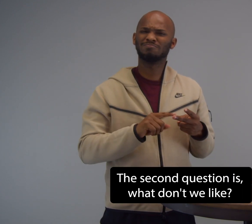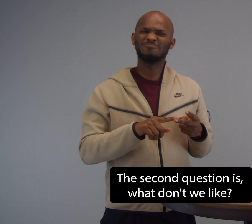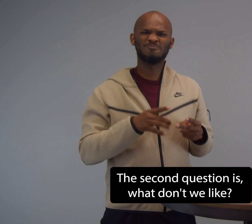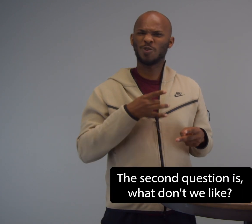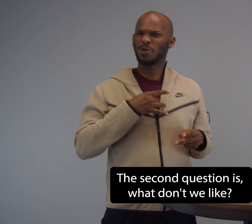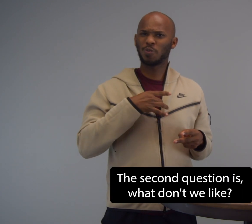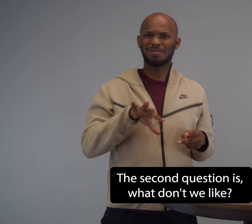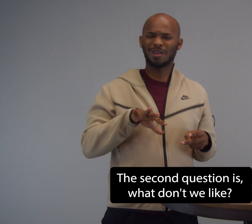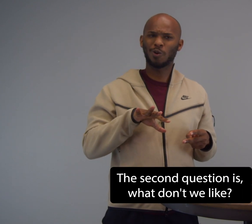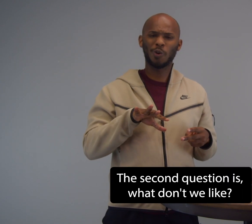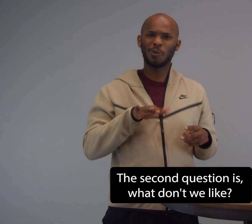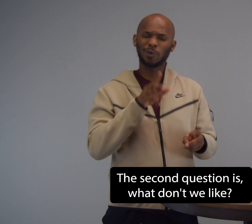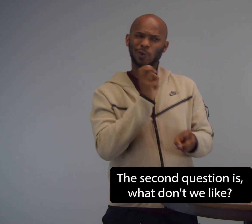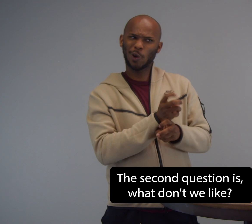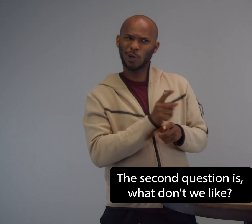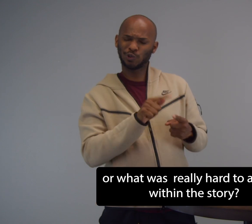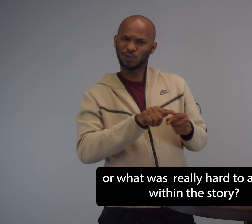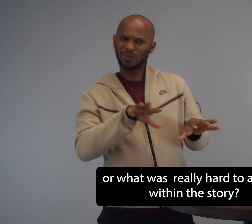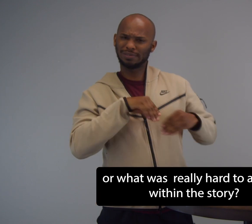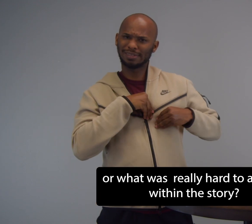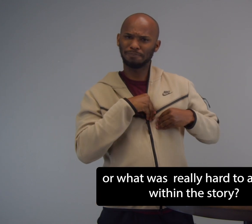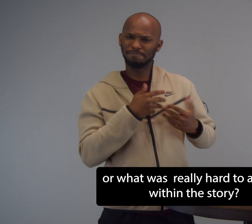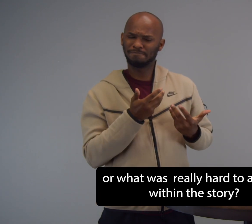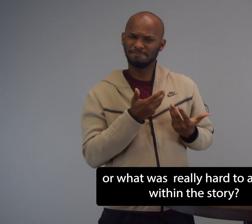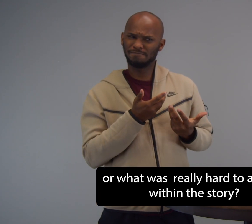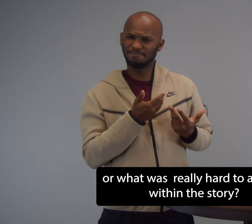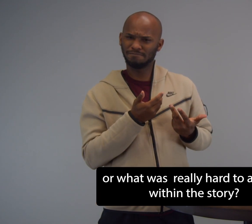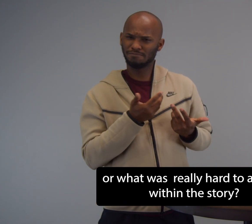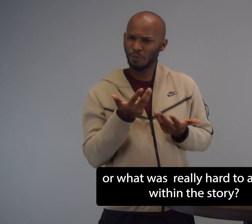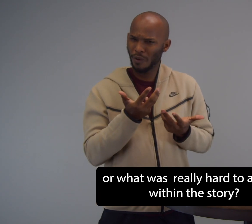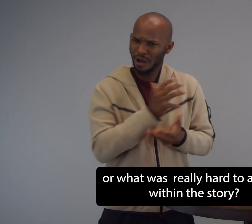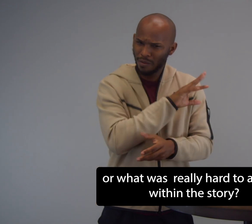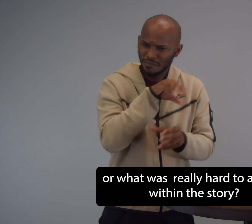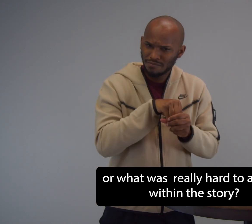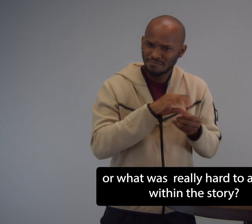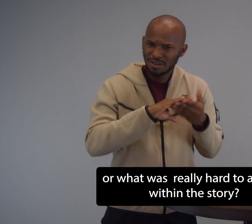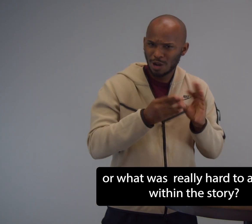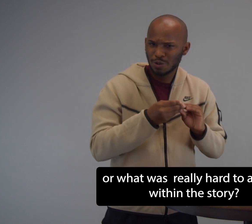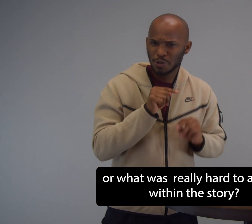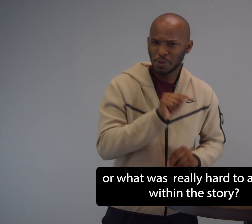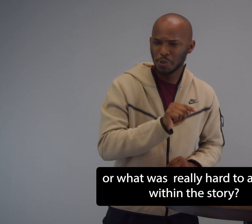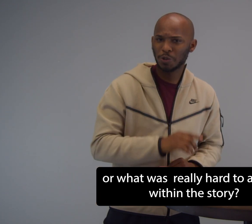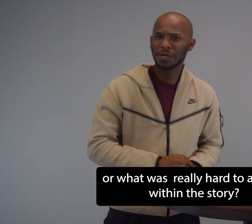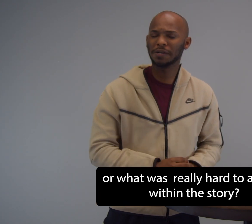is, what don't we like? Or what was really hard to accept within the story?